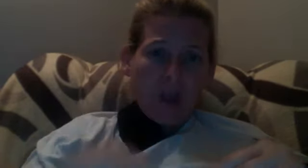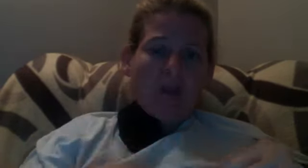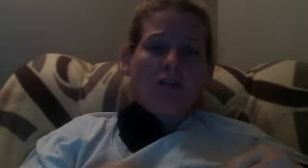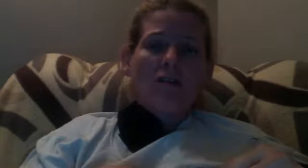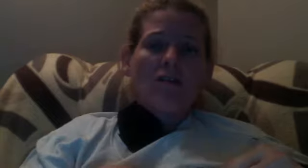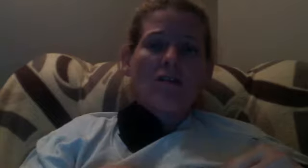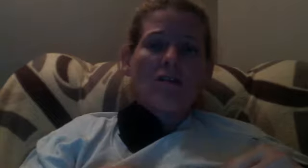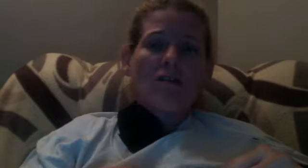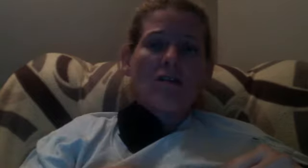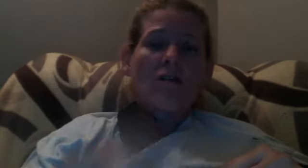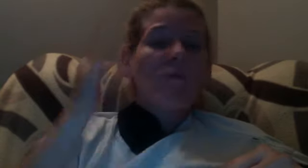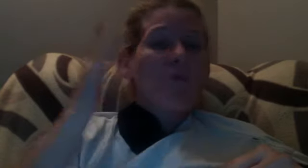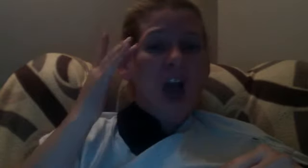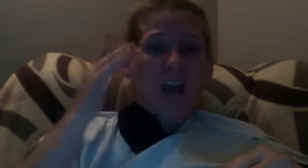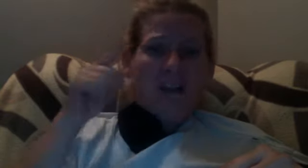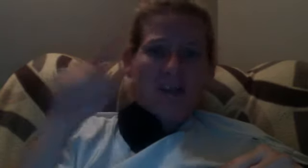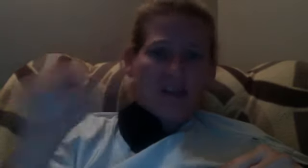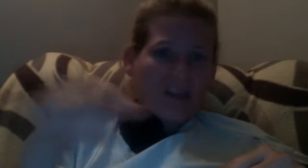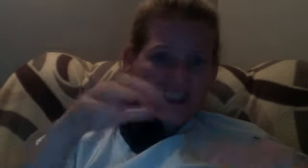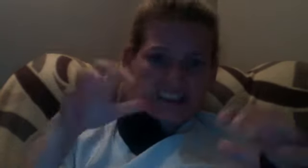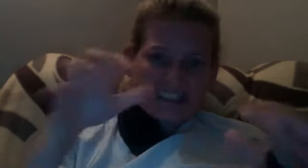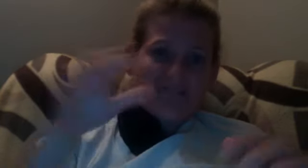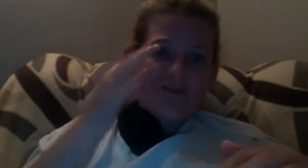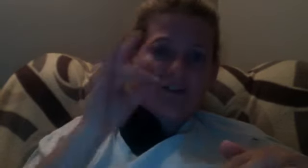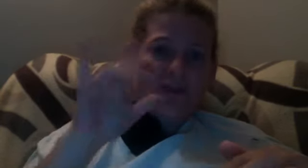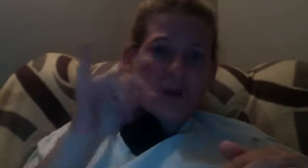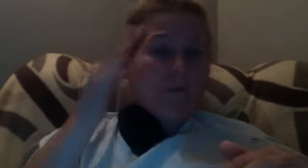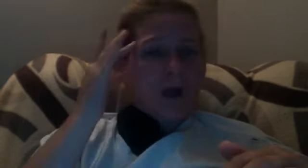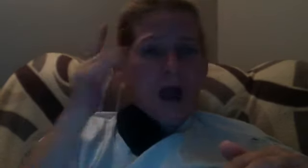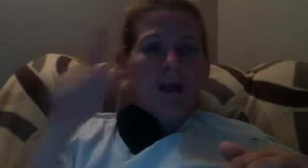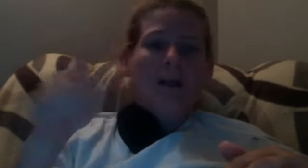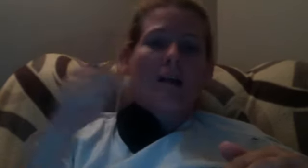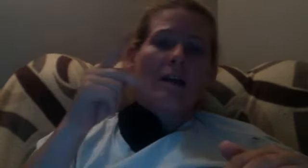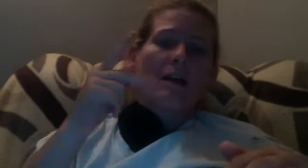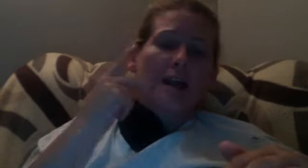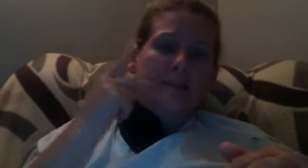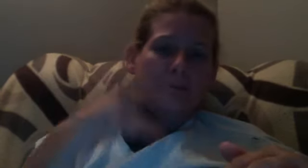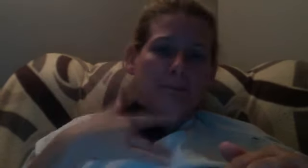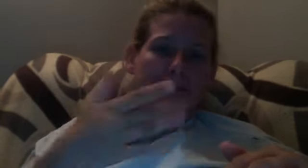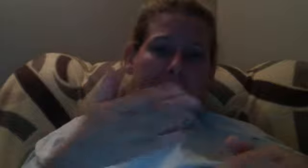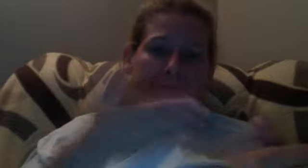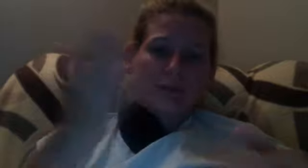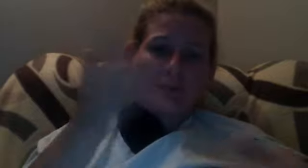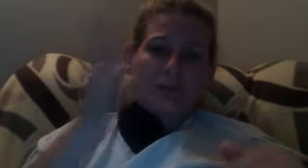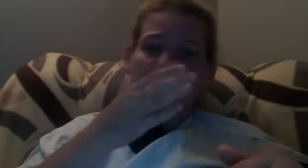I don't know about these phonographs. So Barry gave you the lowdown on his antique guy? Oh, yeah.